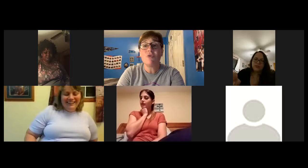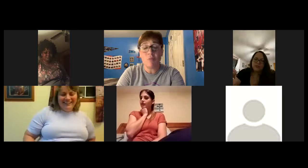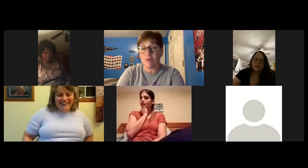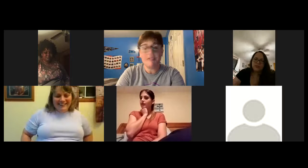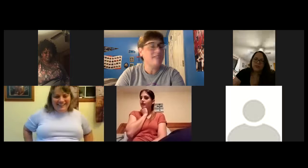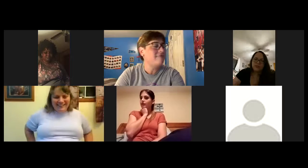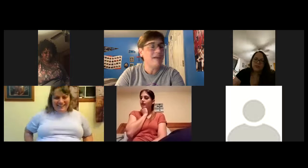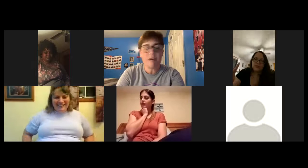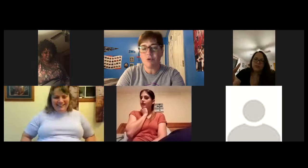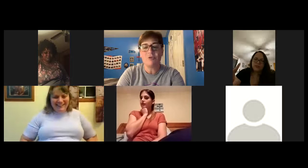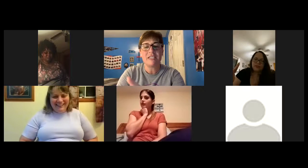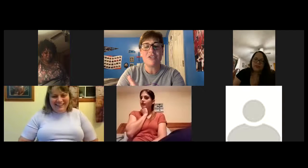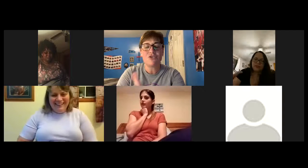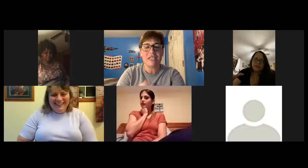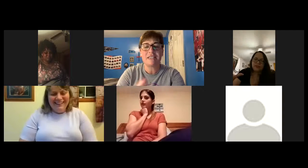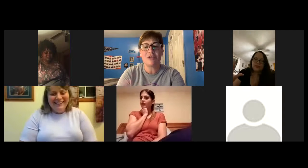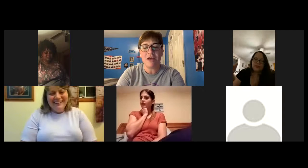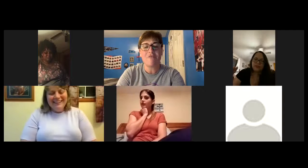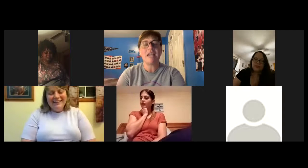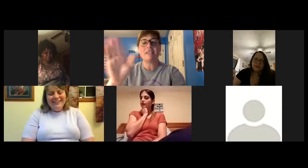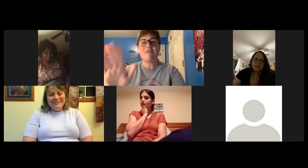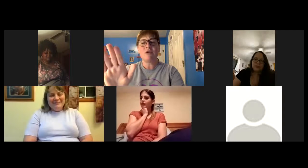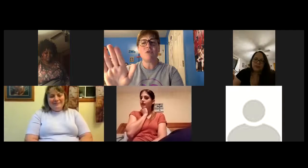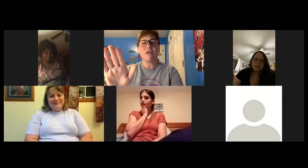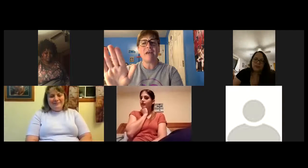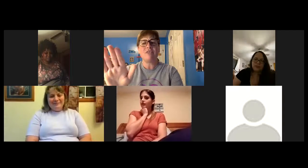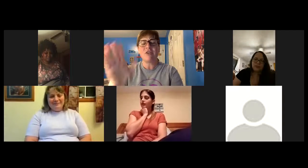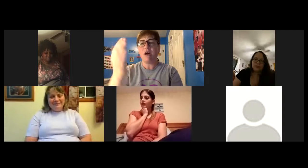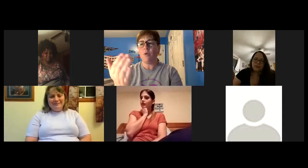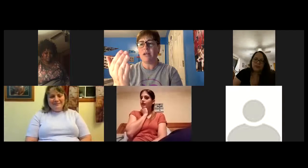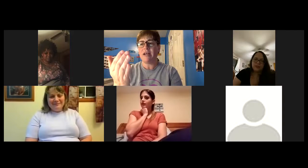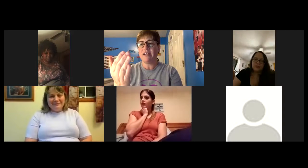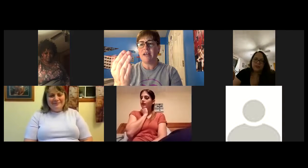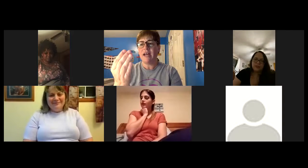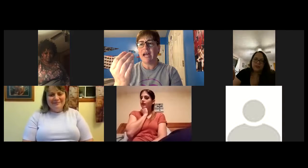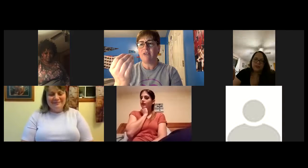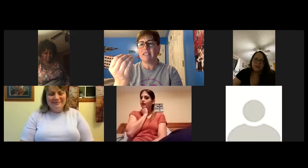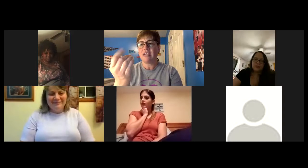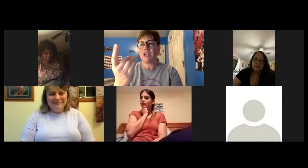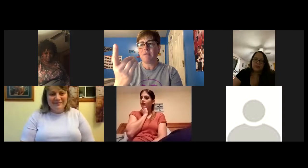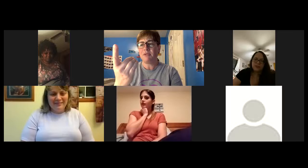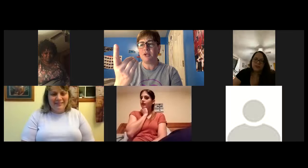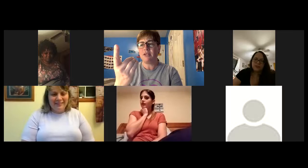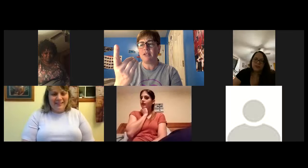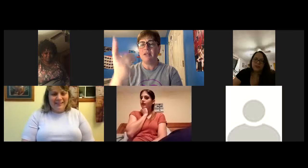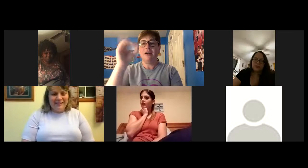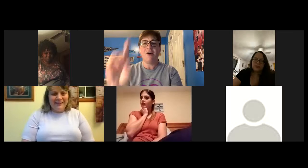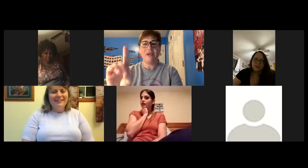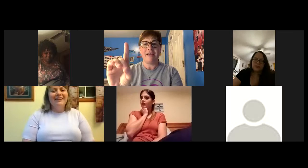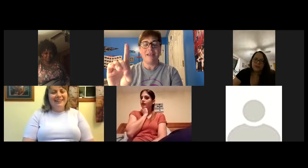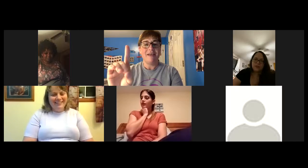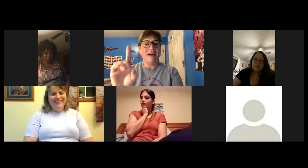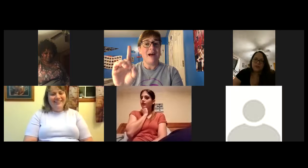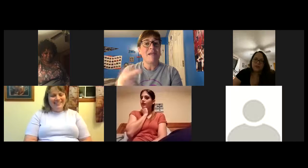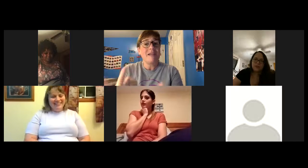very normal. That is very normal to get your D's and your F's, and it's very normal to have to go, now hold on, how does that shape look?